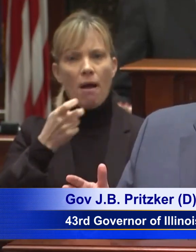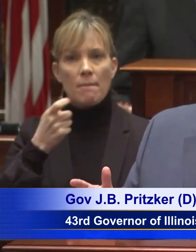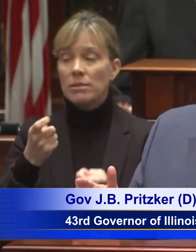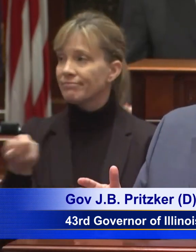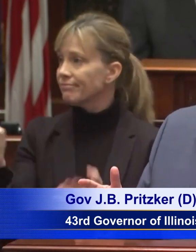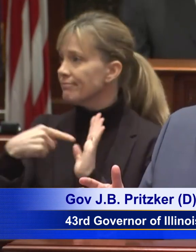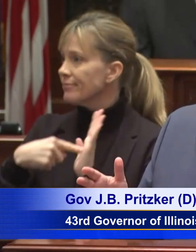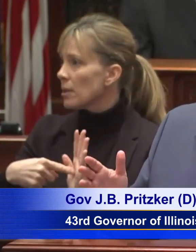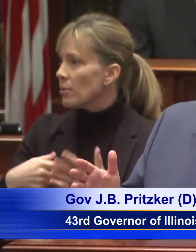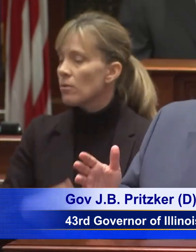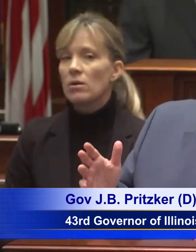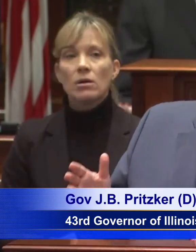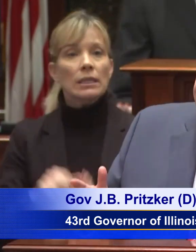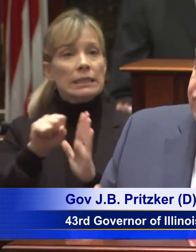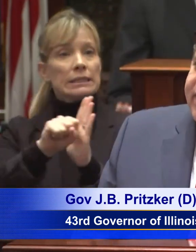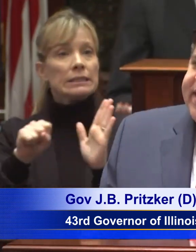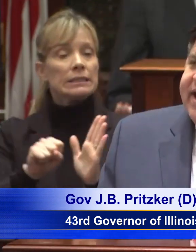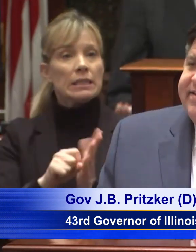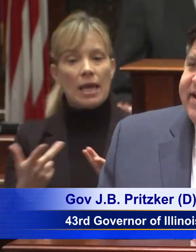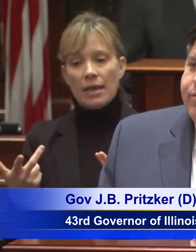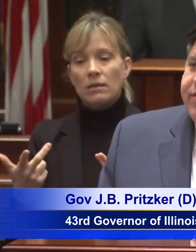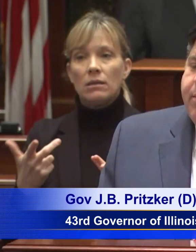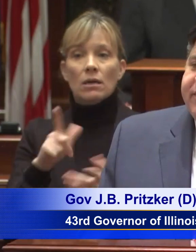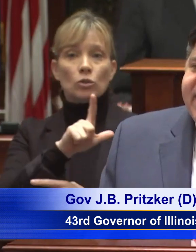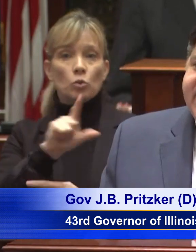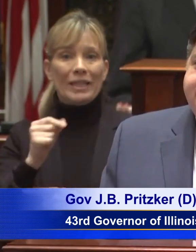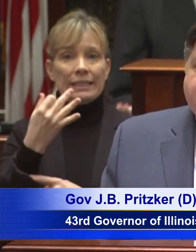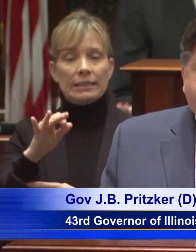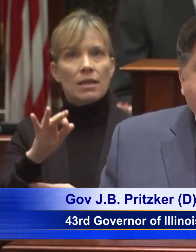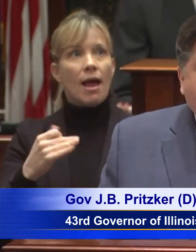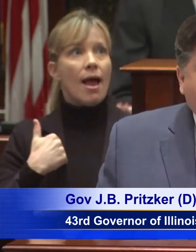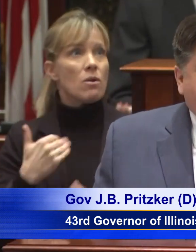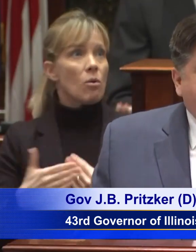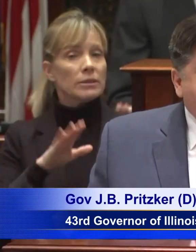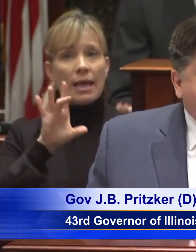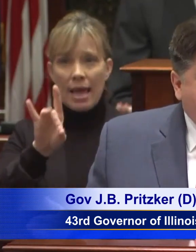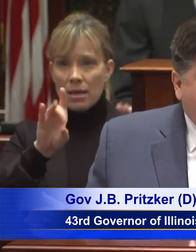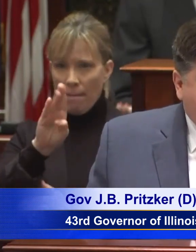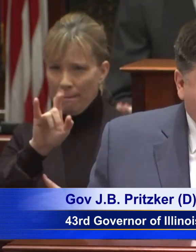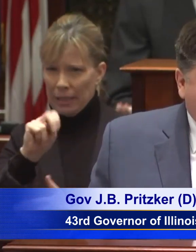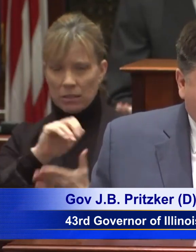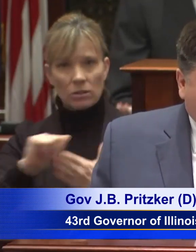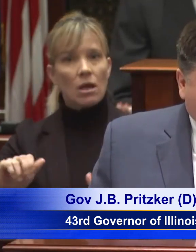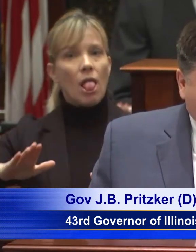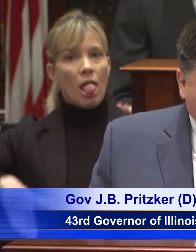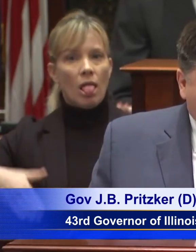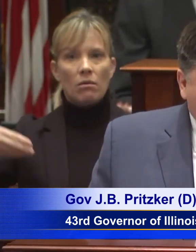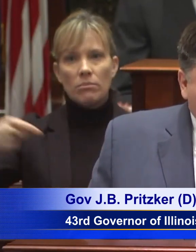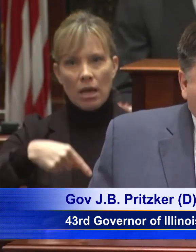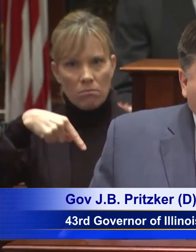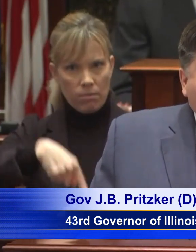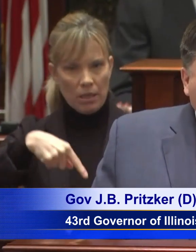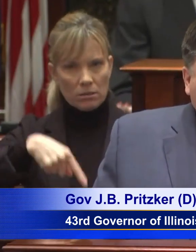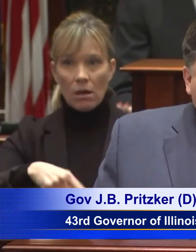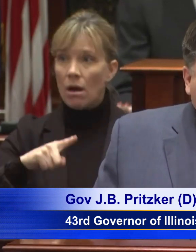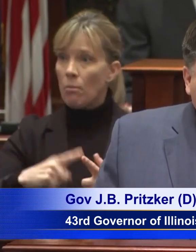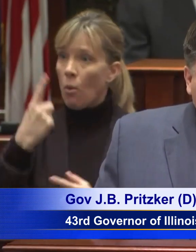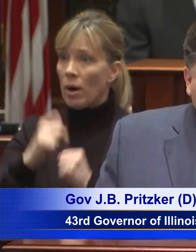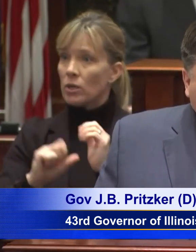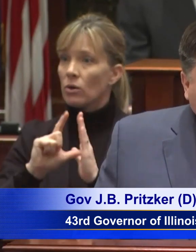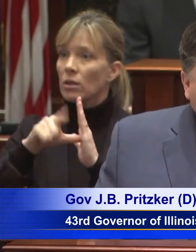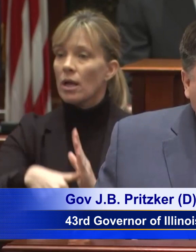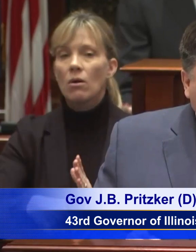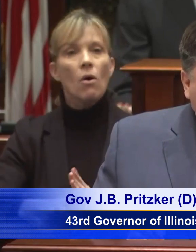For example, the state entered 2019 with almost $8 billion in unpaid bills. But a year